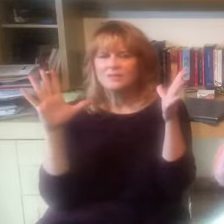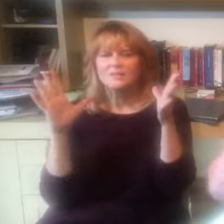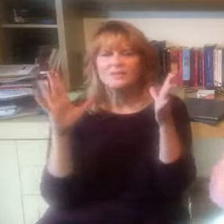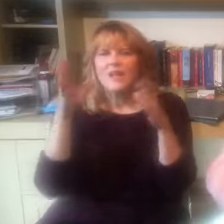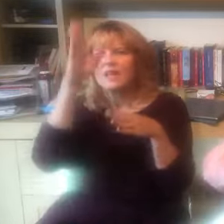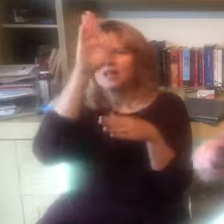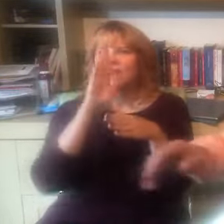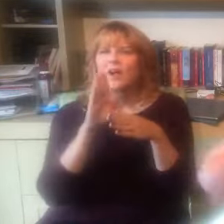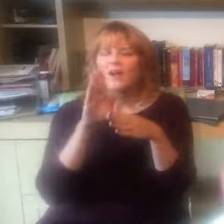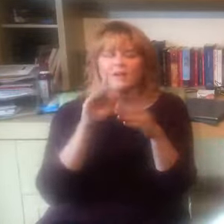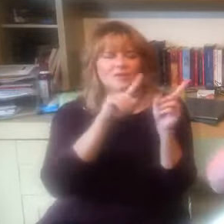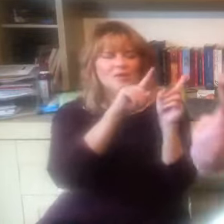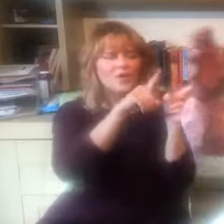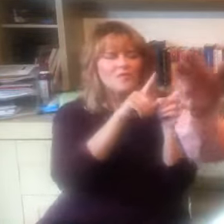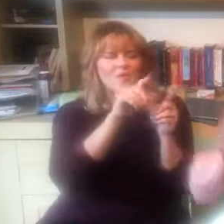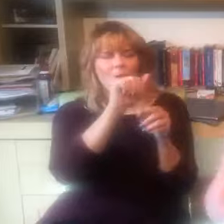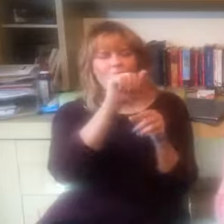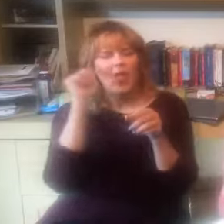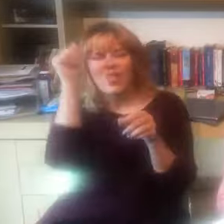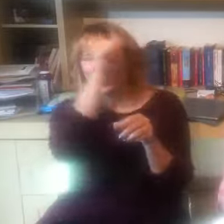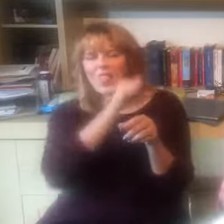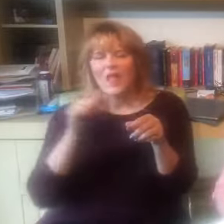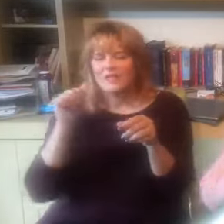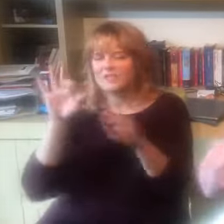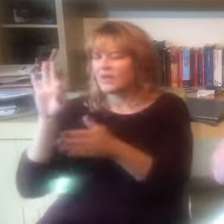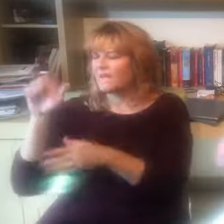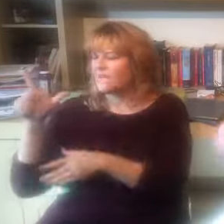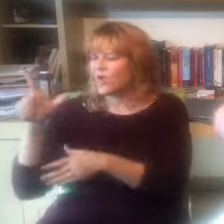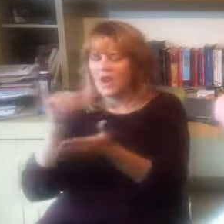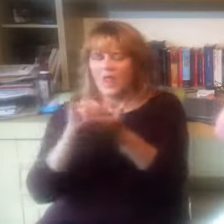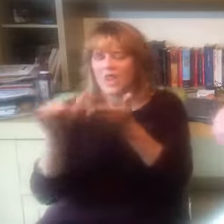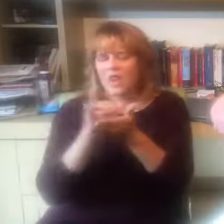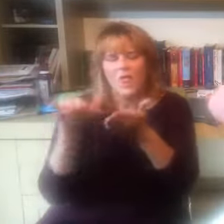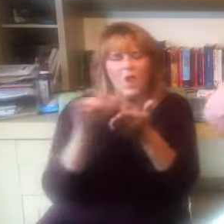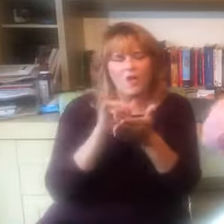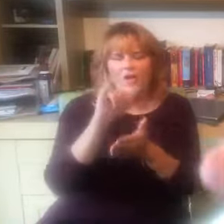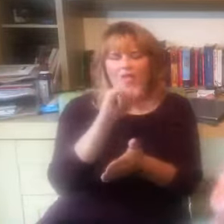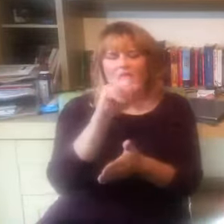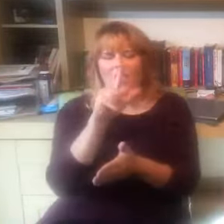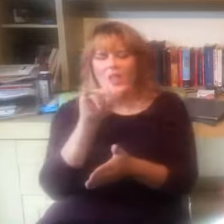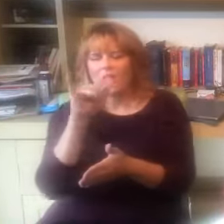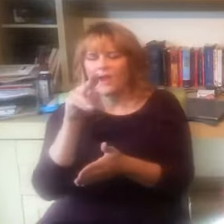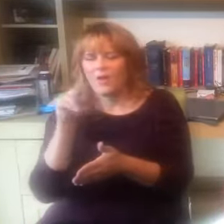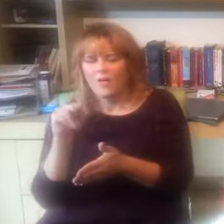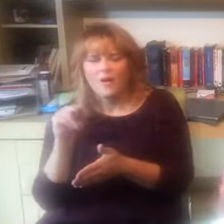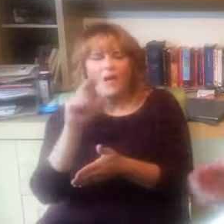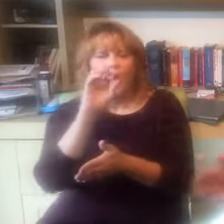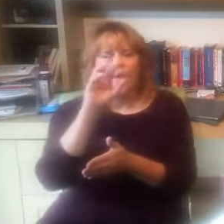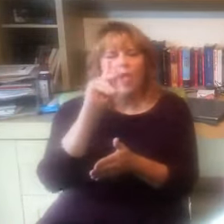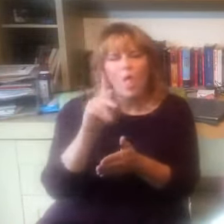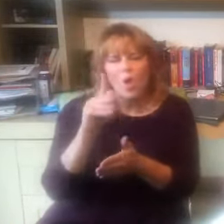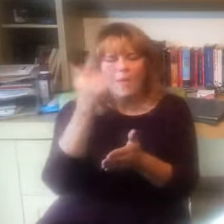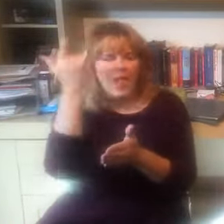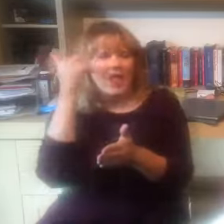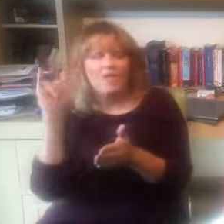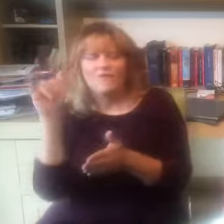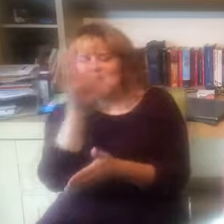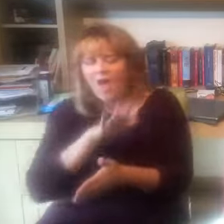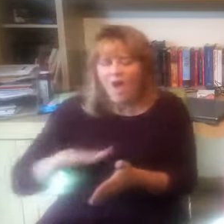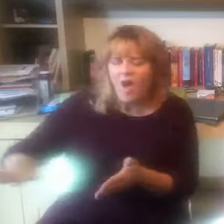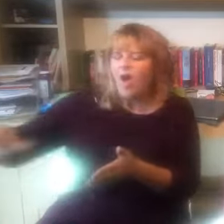from Alaska to Florida, from New York to California, to Illinois and Indiana and Oklahoma, and all the other places that we